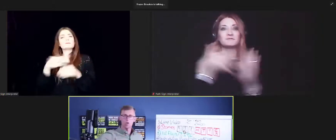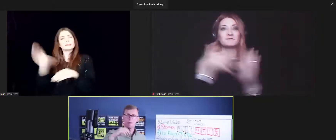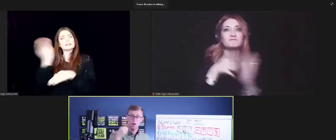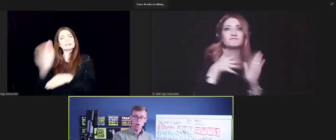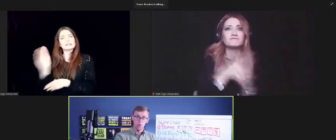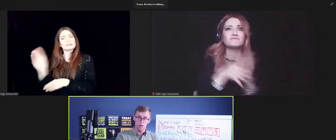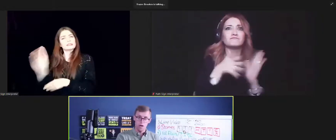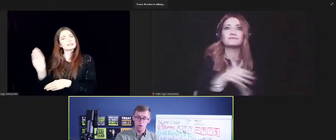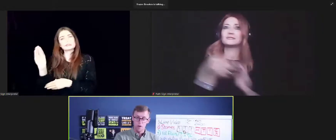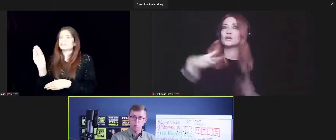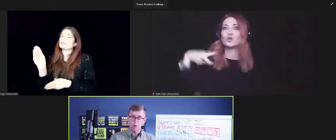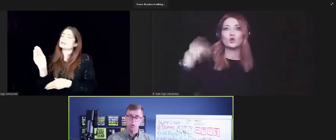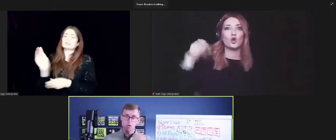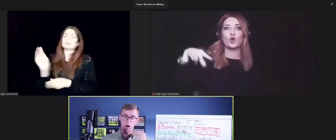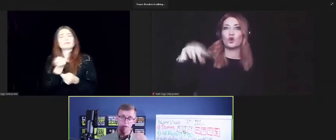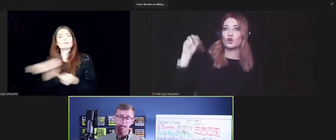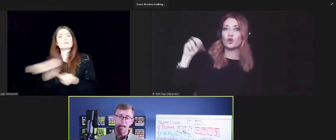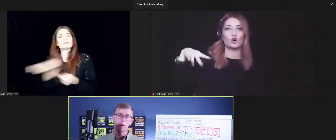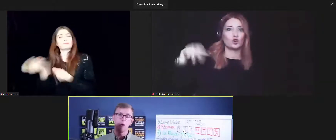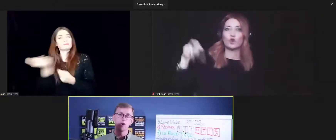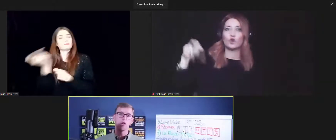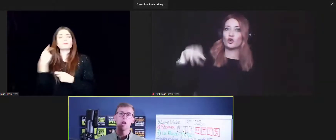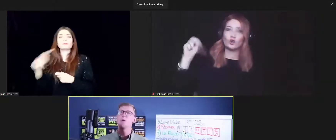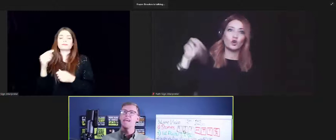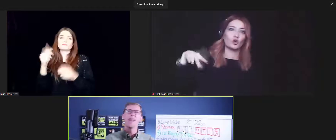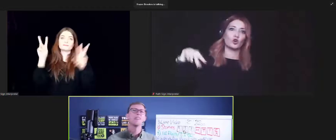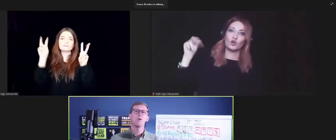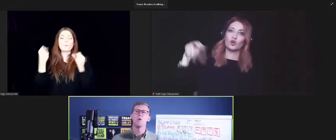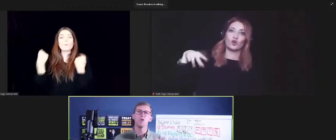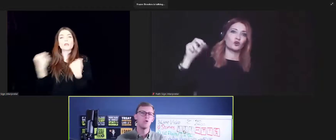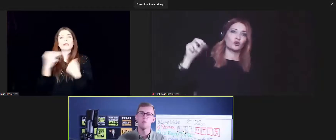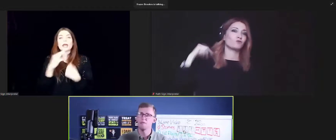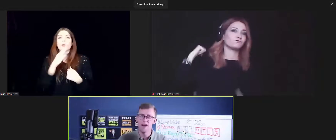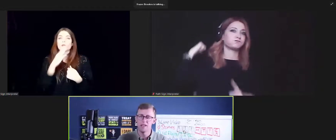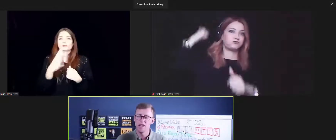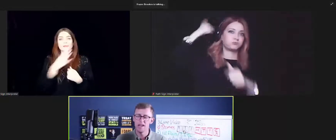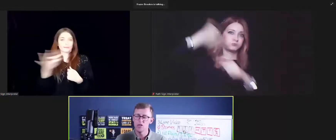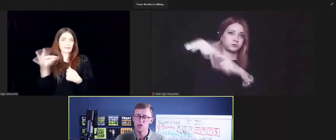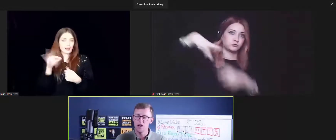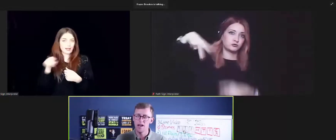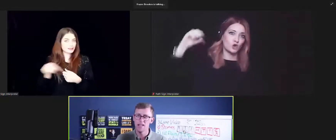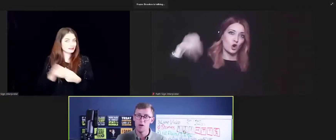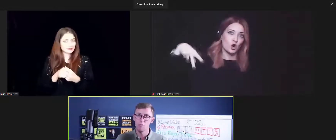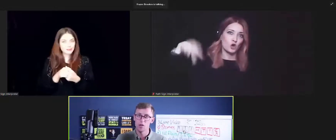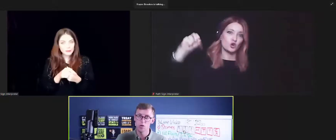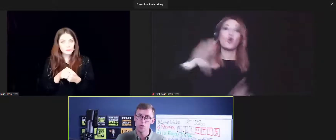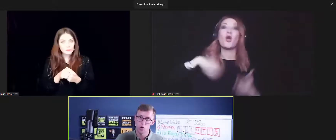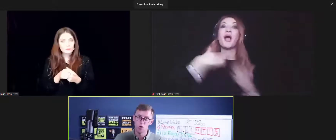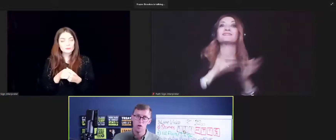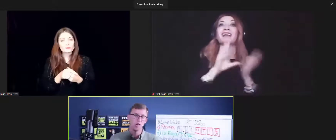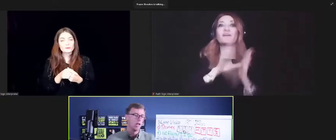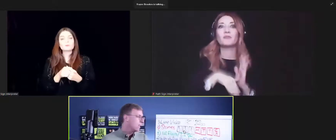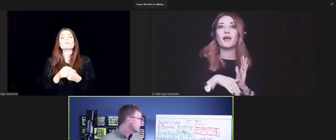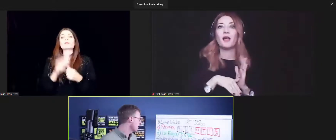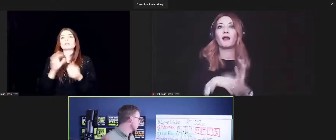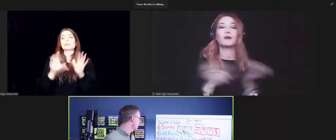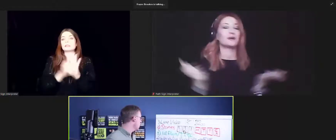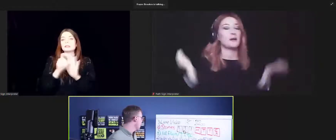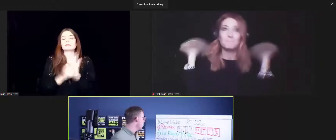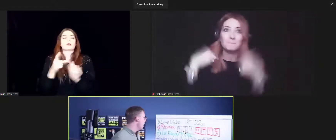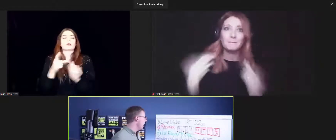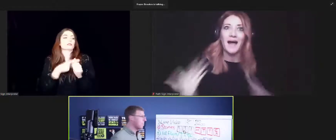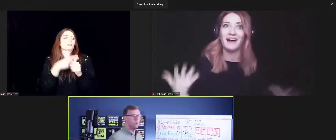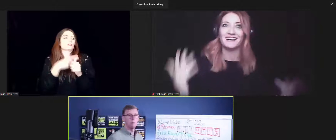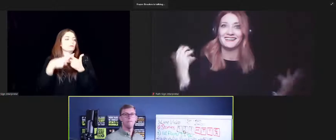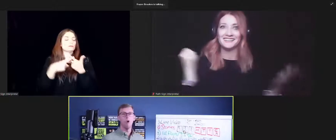Reels, make sure you, if you're able to, start thinking about what you can do. Again, go on YouTube and find an Instagram Reels tutorial. Saves us time